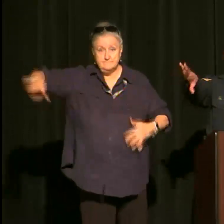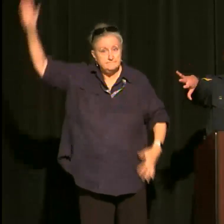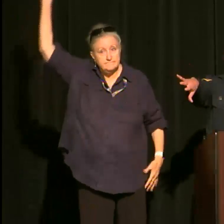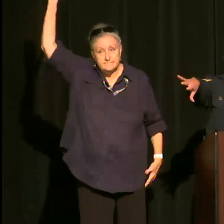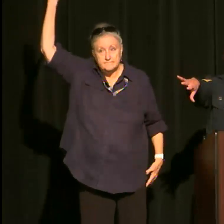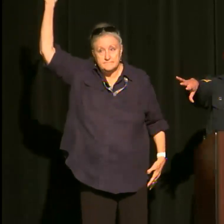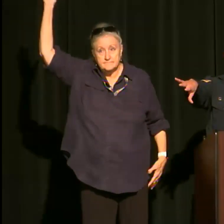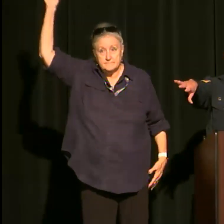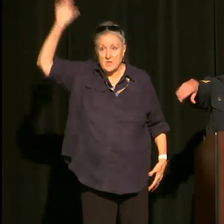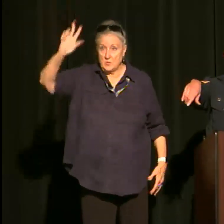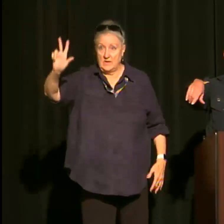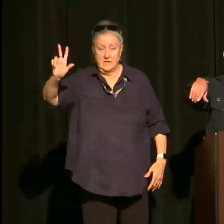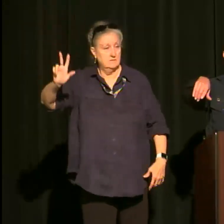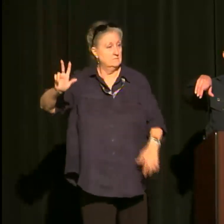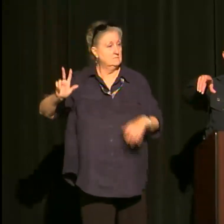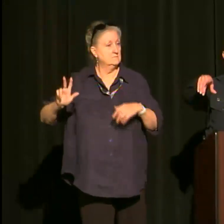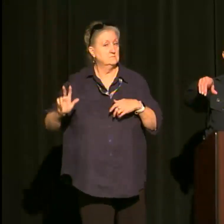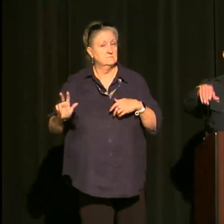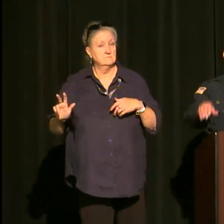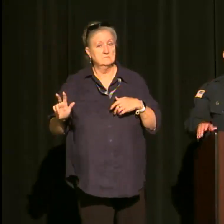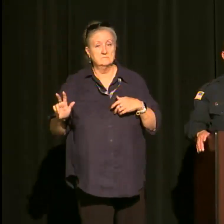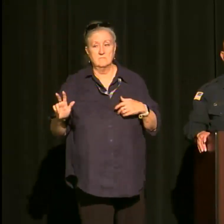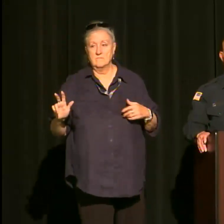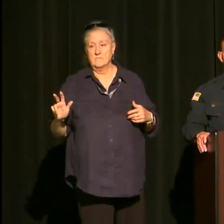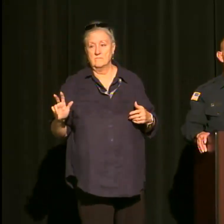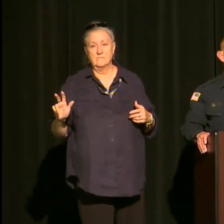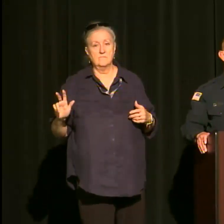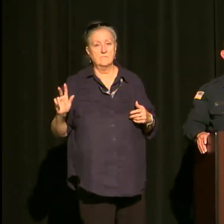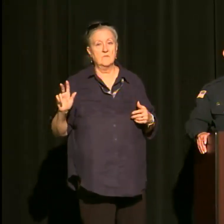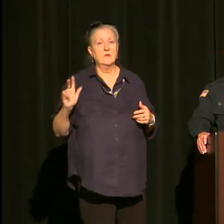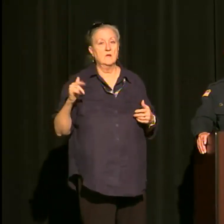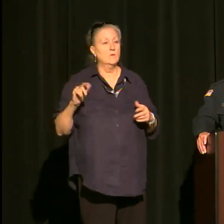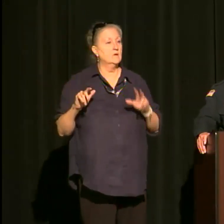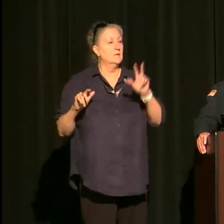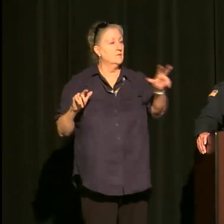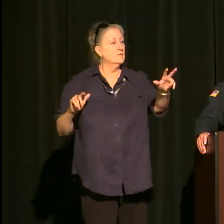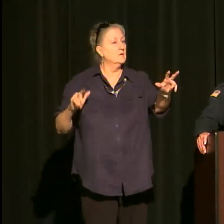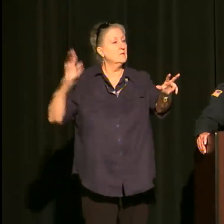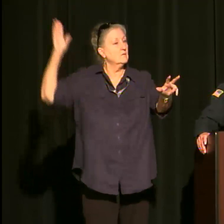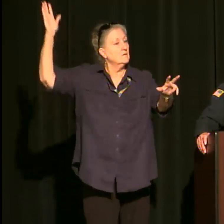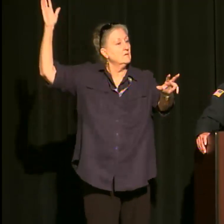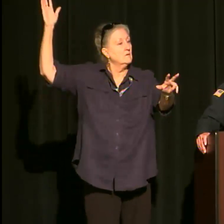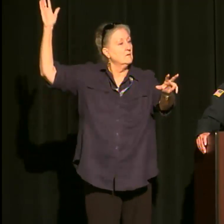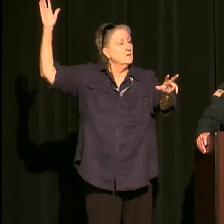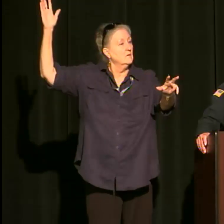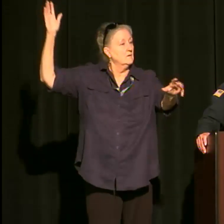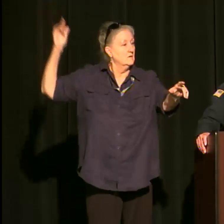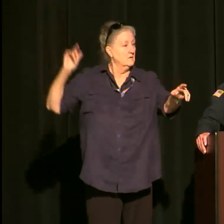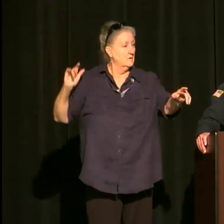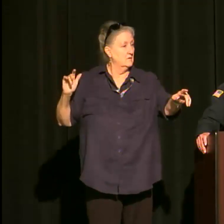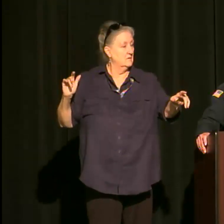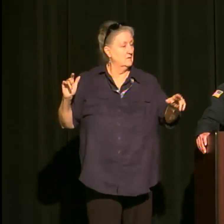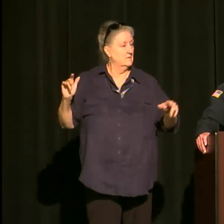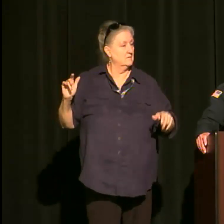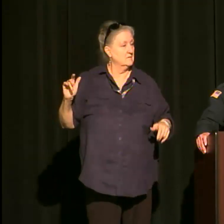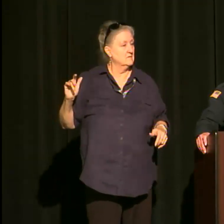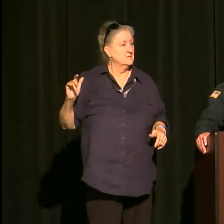hand. We'll take 3 from this section. Okay, and what about this section here? Anybody?